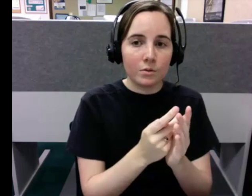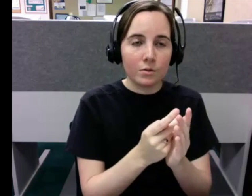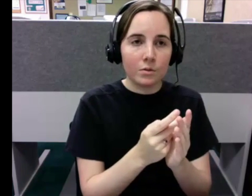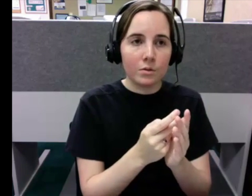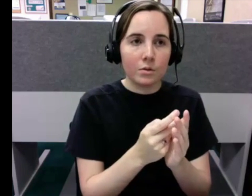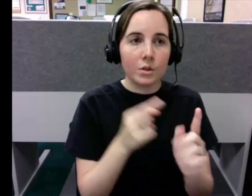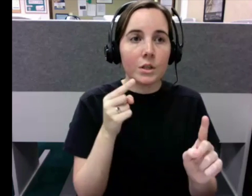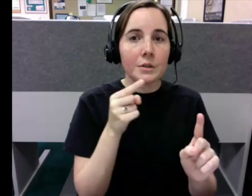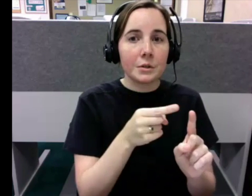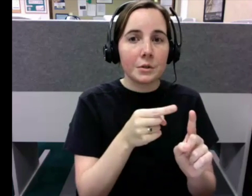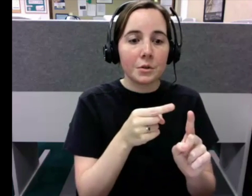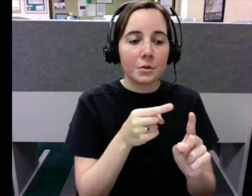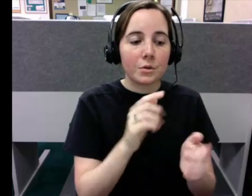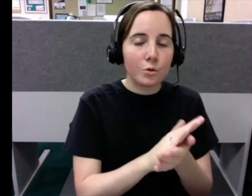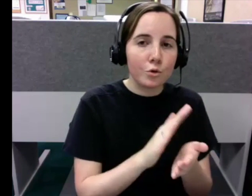get SSI.